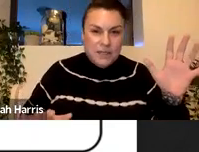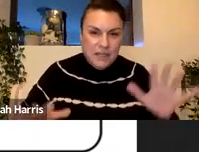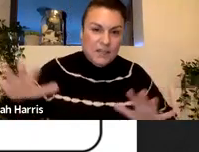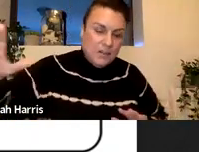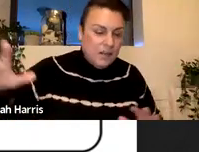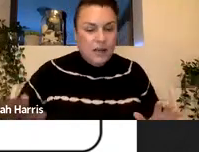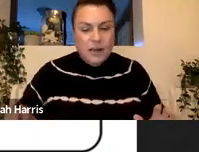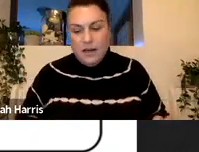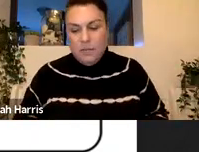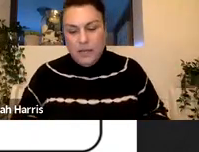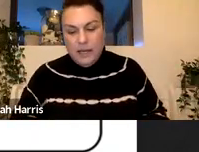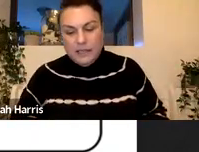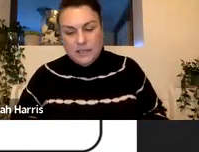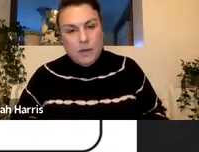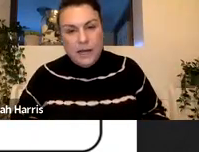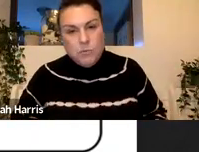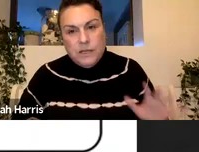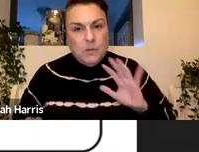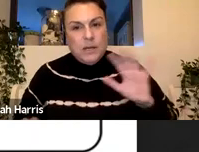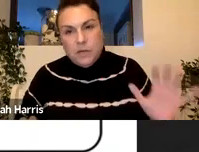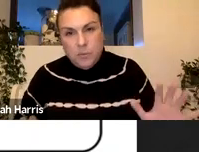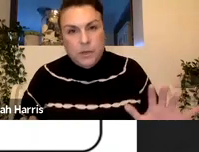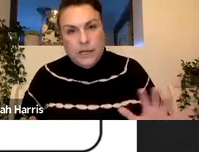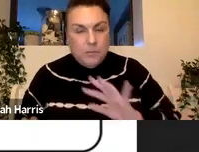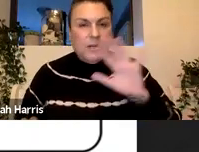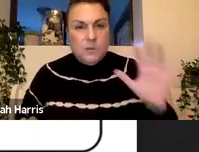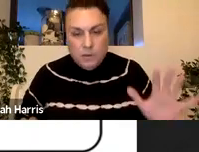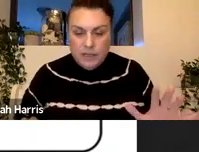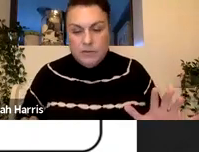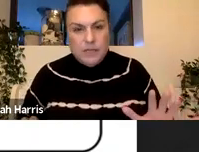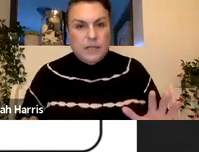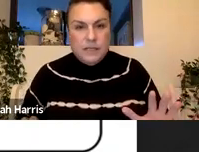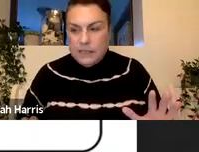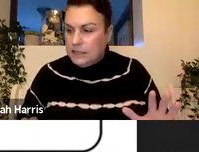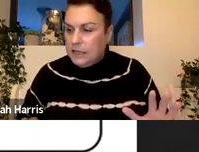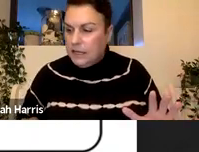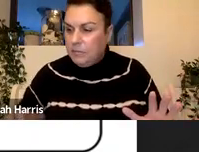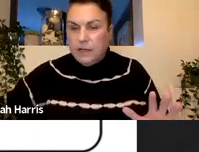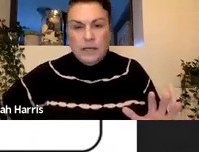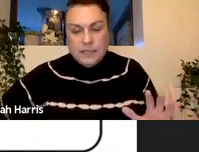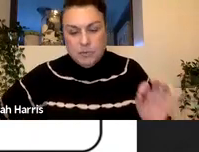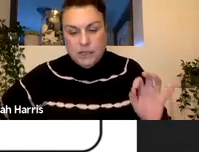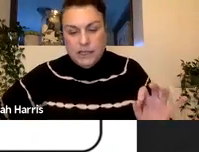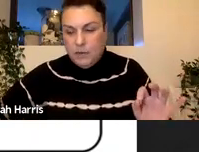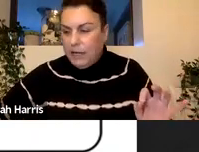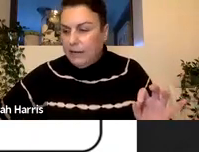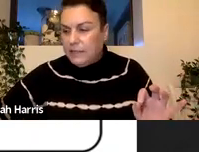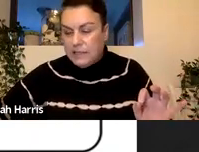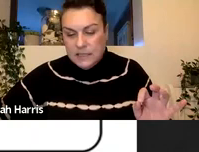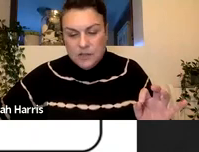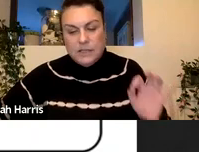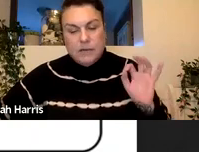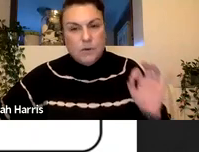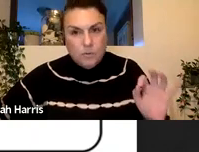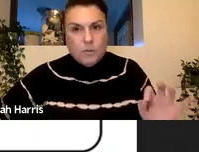going to happen here um and so i really what i want to point out i'm not going to read everything on this slide but it's really that we have